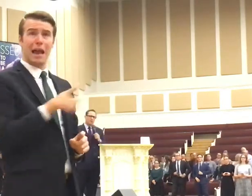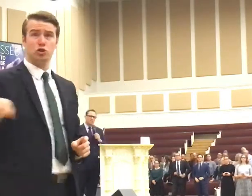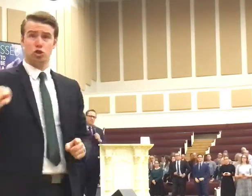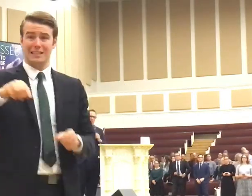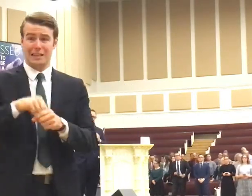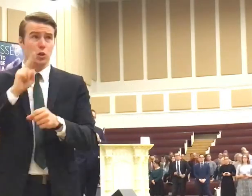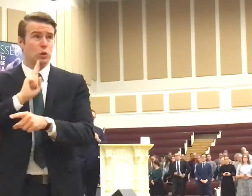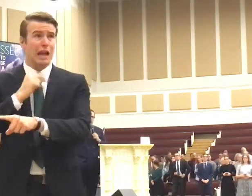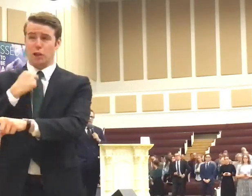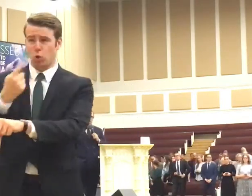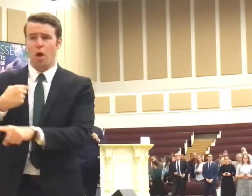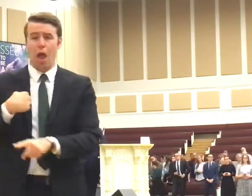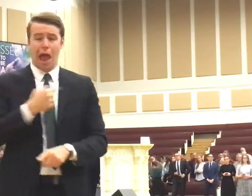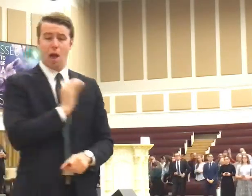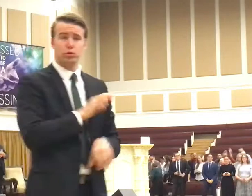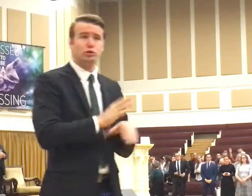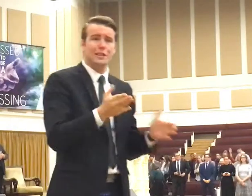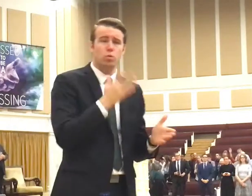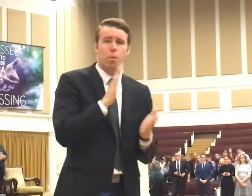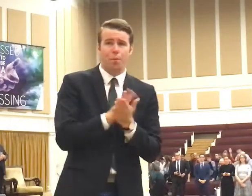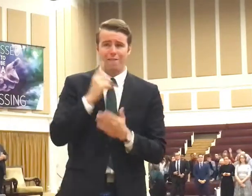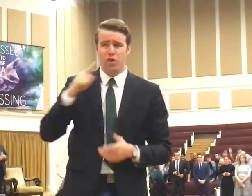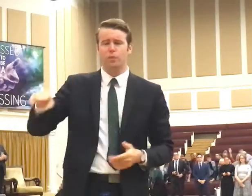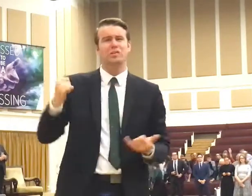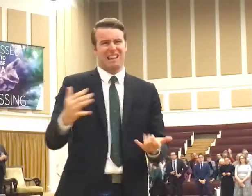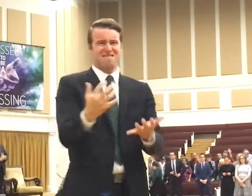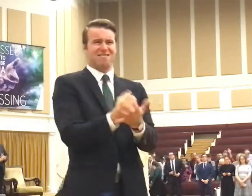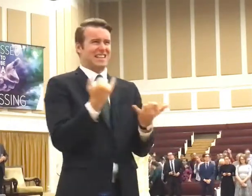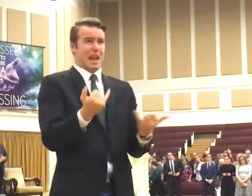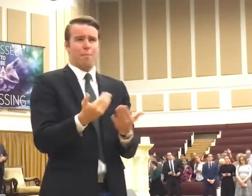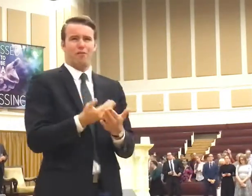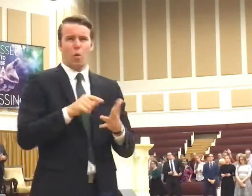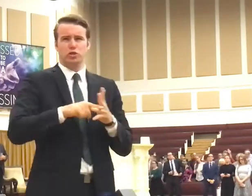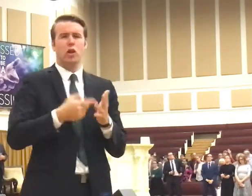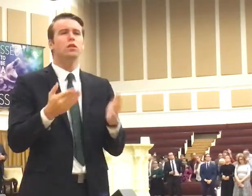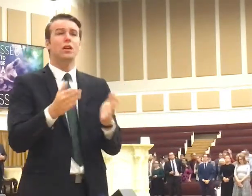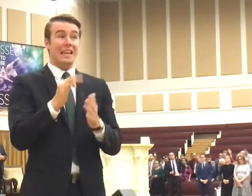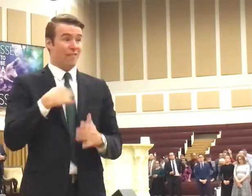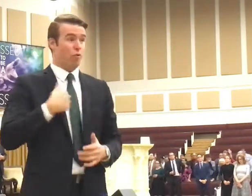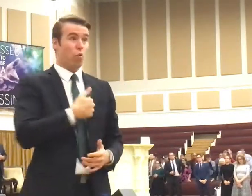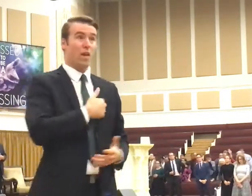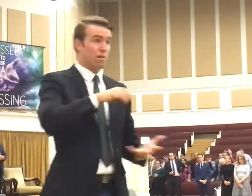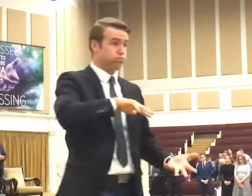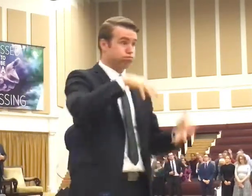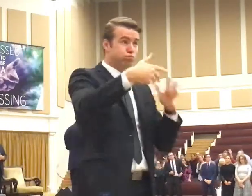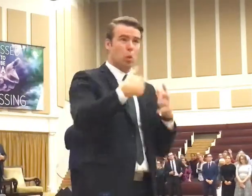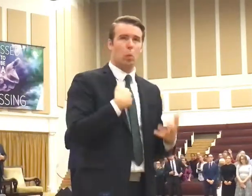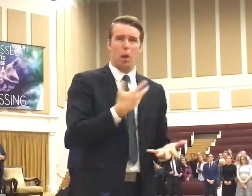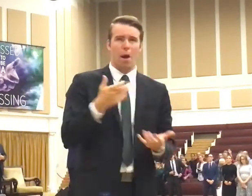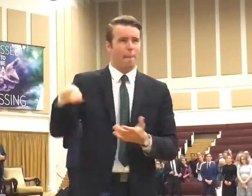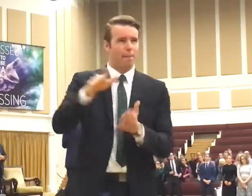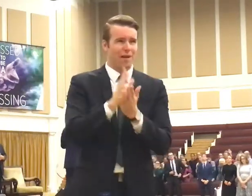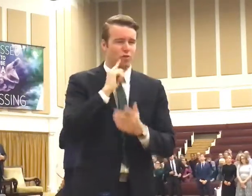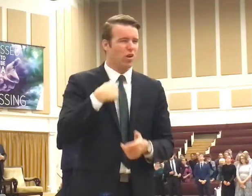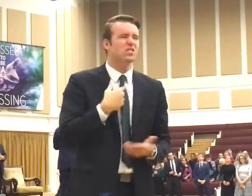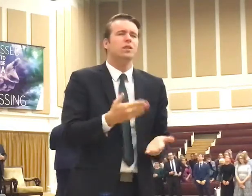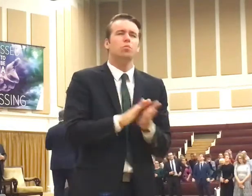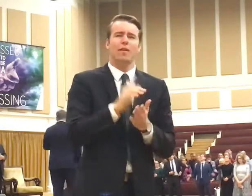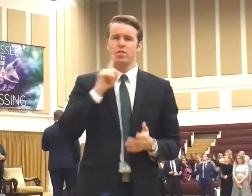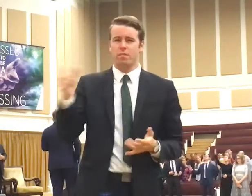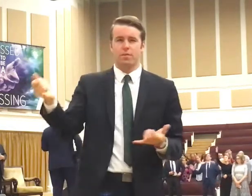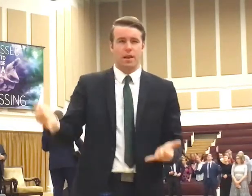don't we pray for the Houston area in this time? We want somebody praying for us if we just lost everything we had. God, I pray